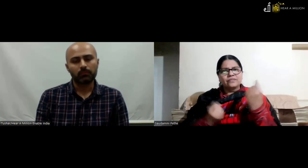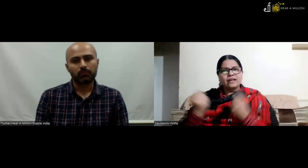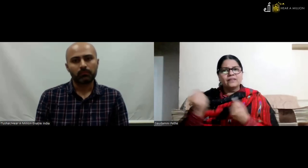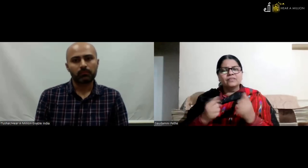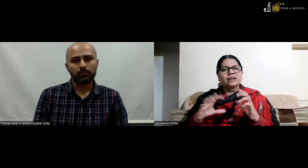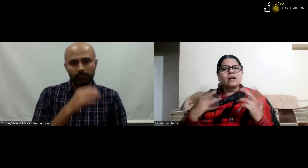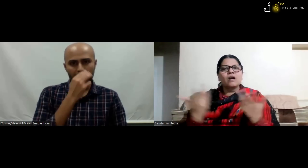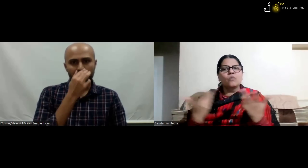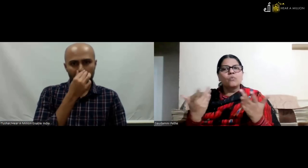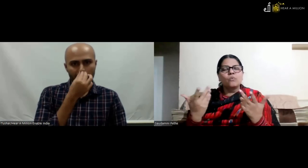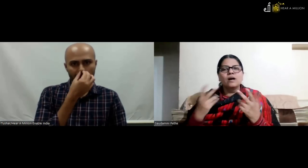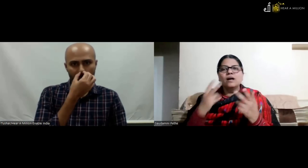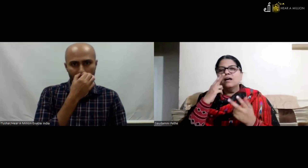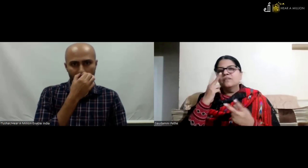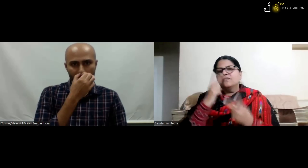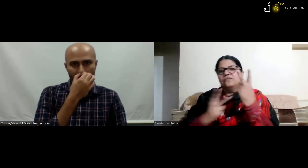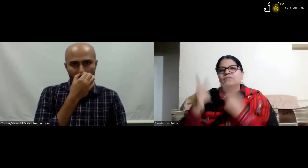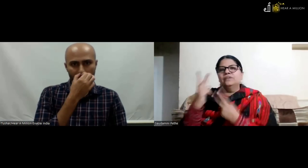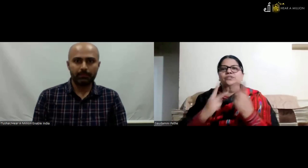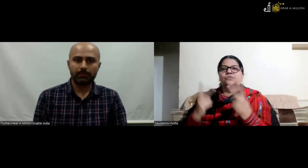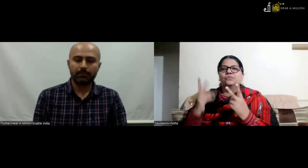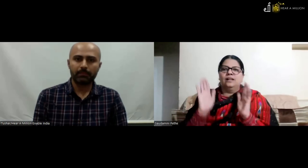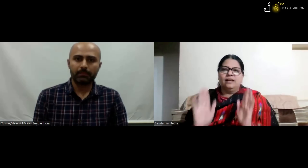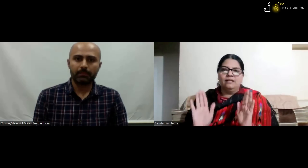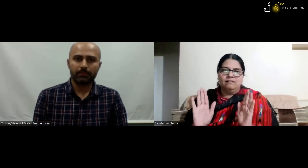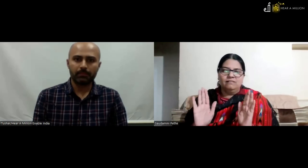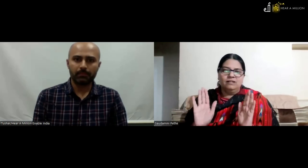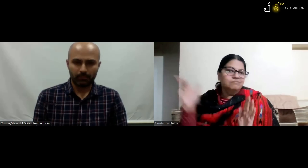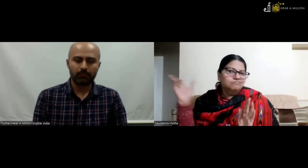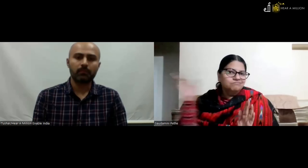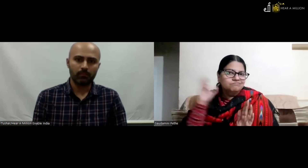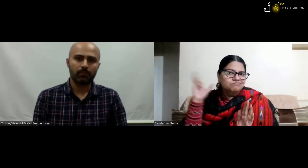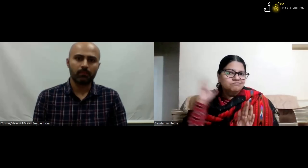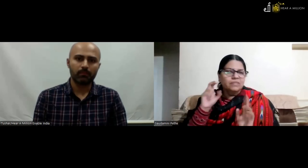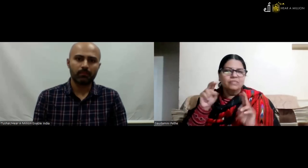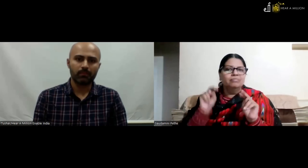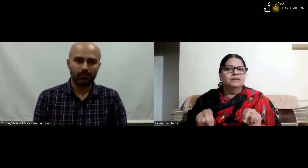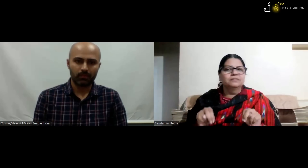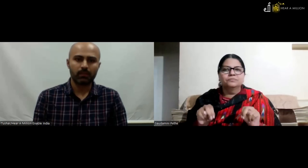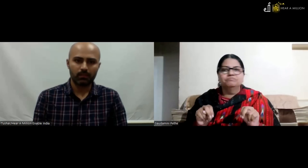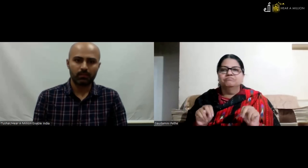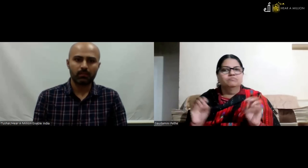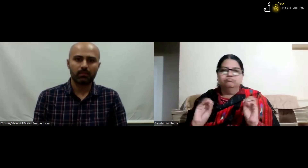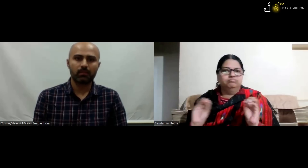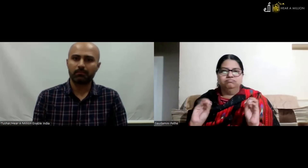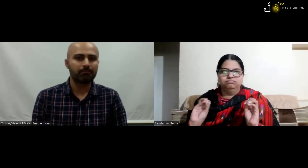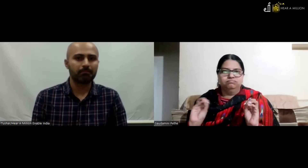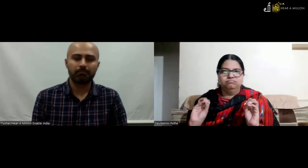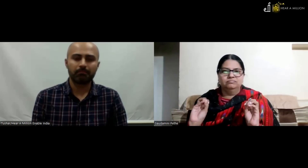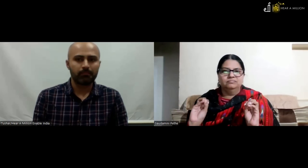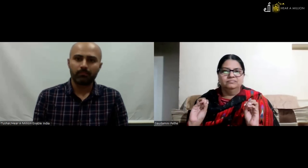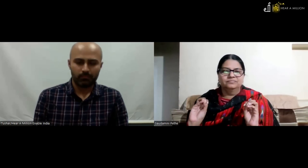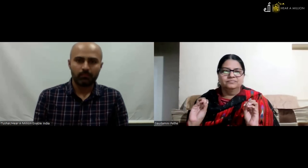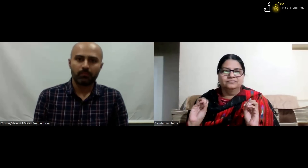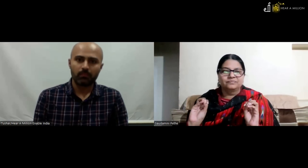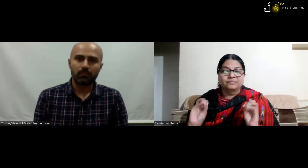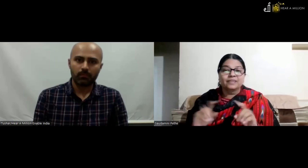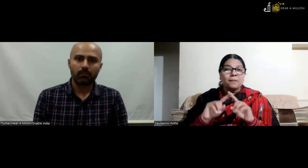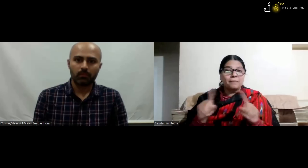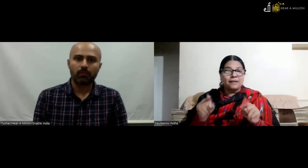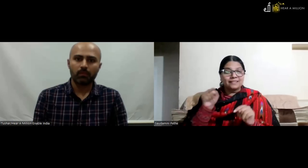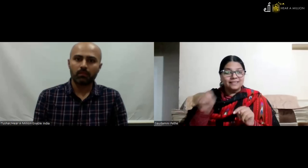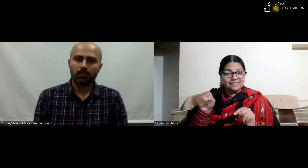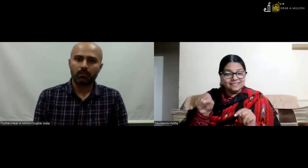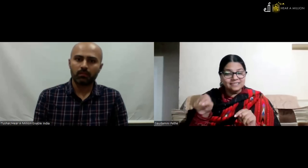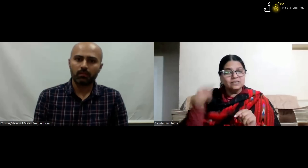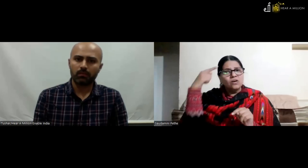IIMS, where it's already mentioning that how if a person, the driving is depend on the